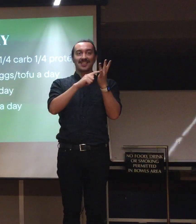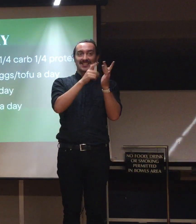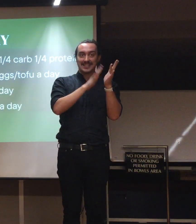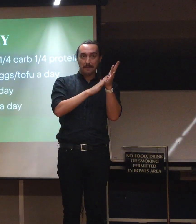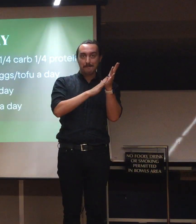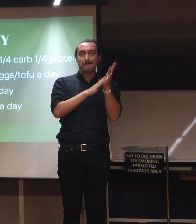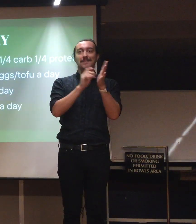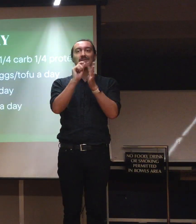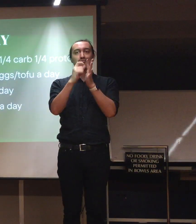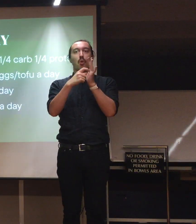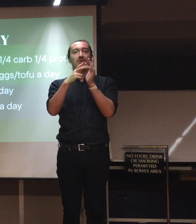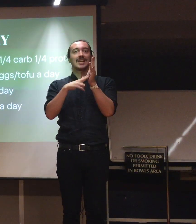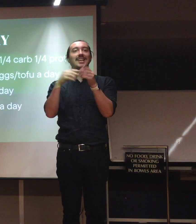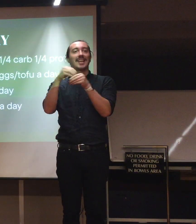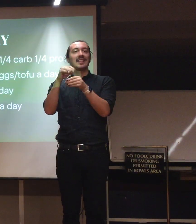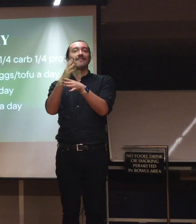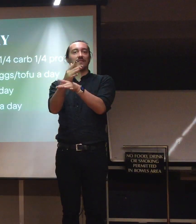fish.